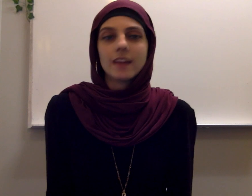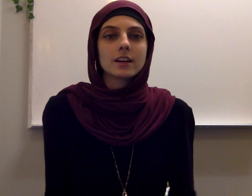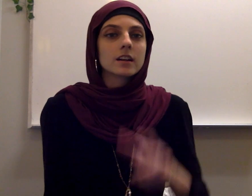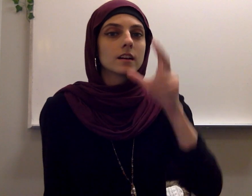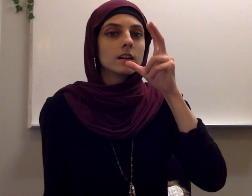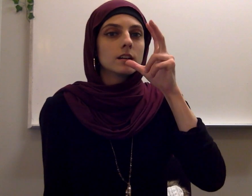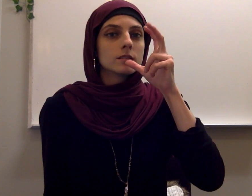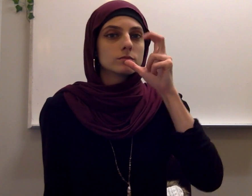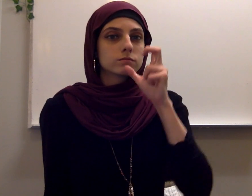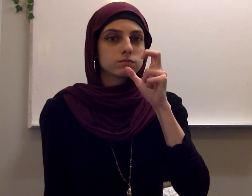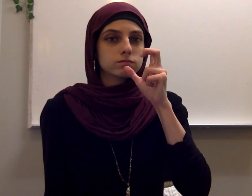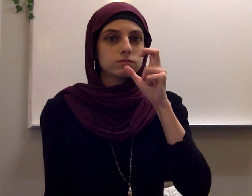Inhaler.